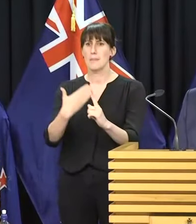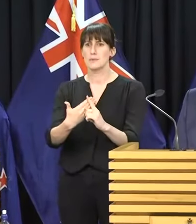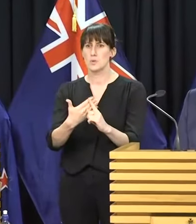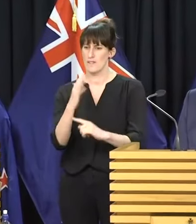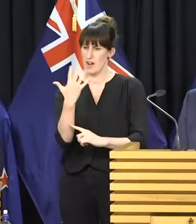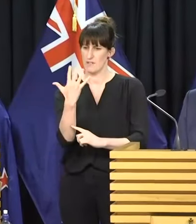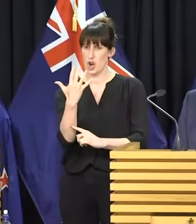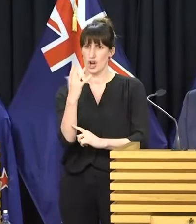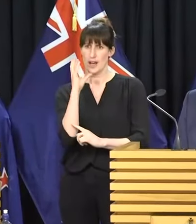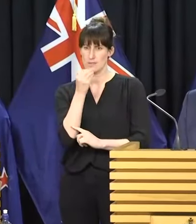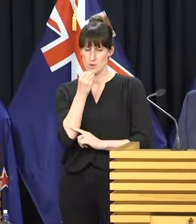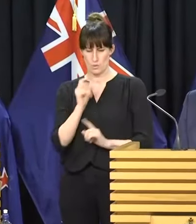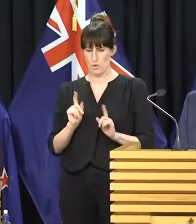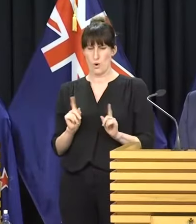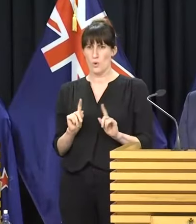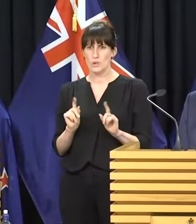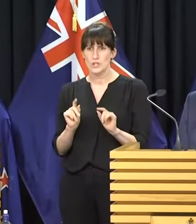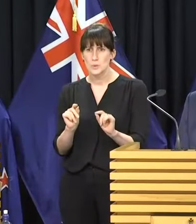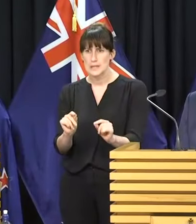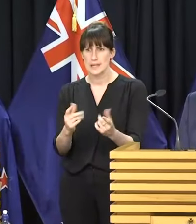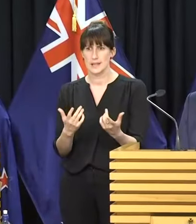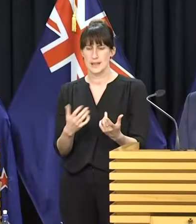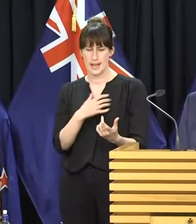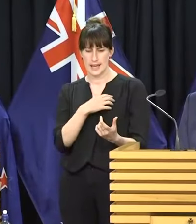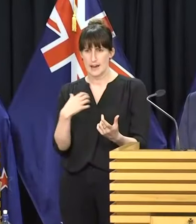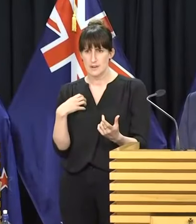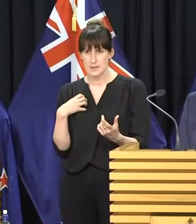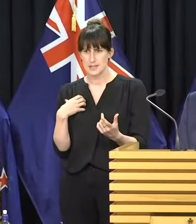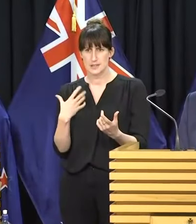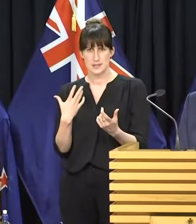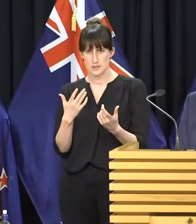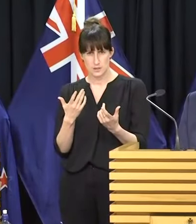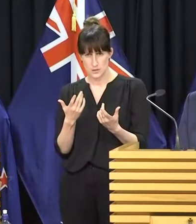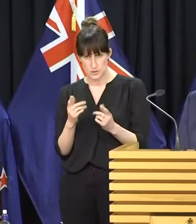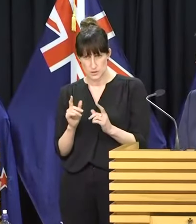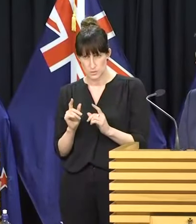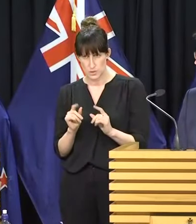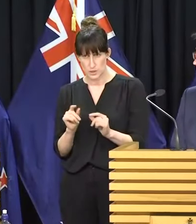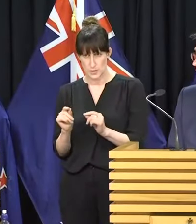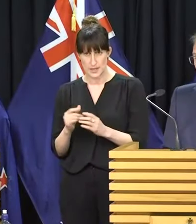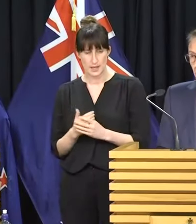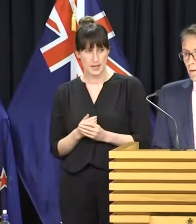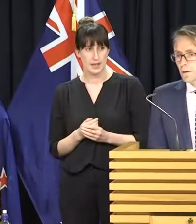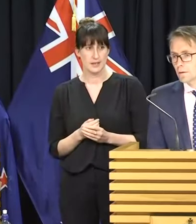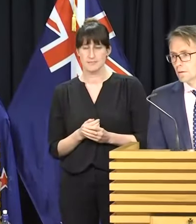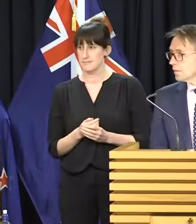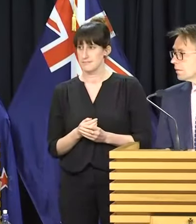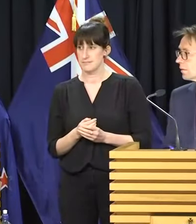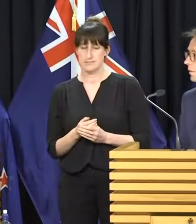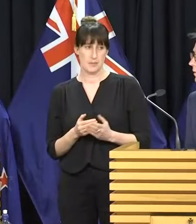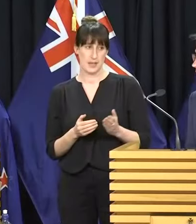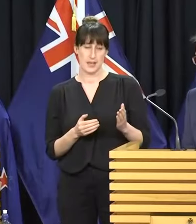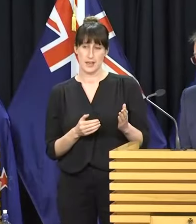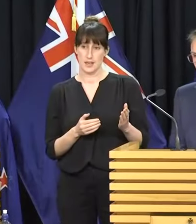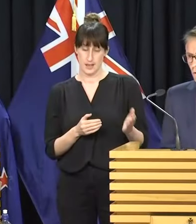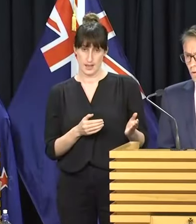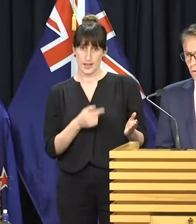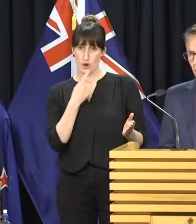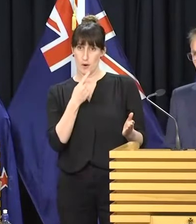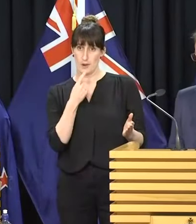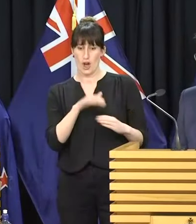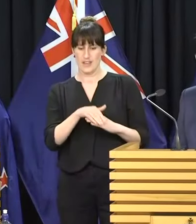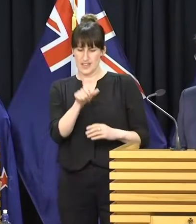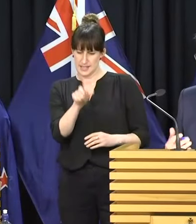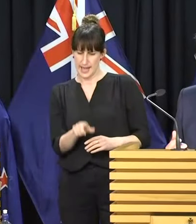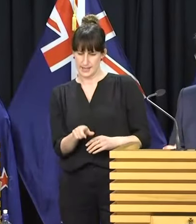happening from a government official perspective on alert levels and when decisions will be made? I'll ask you to comment on the case investigation, then I can deal with it.